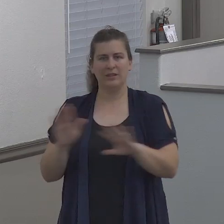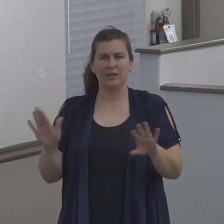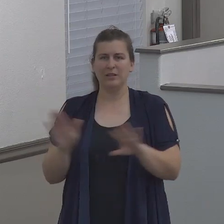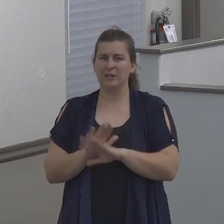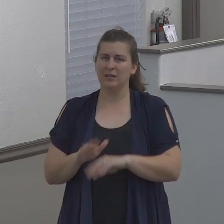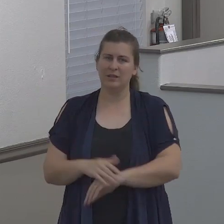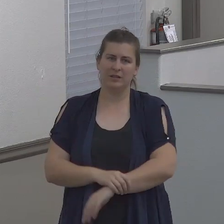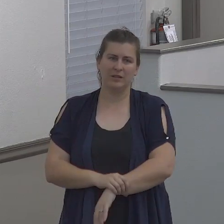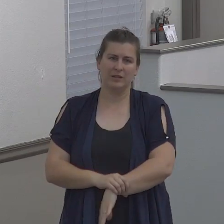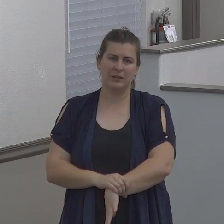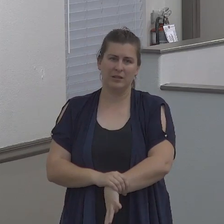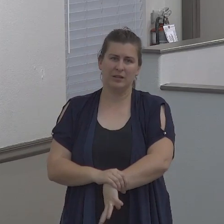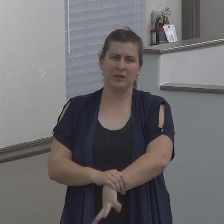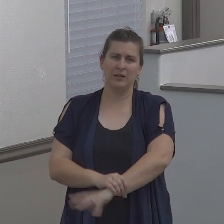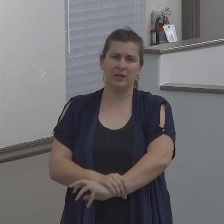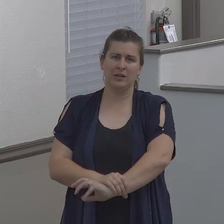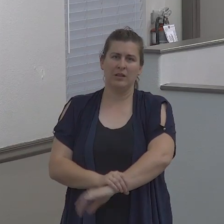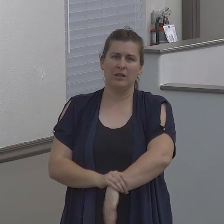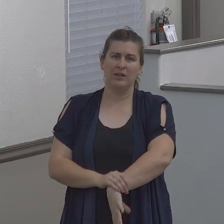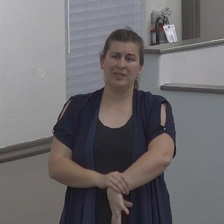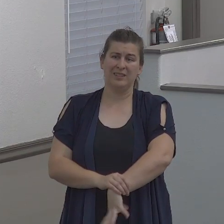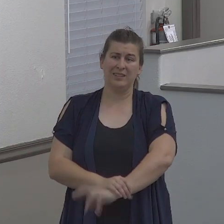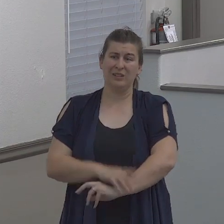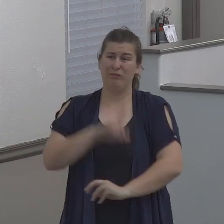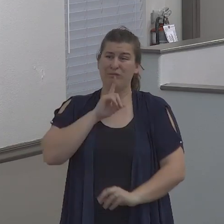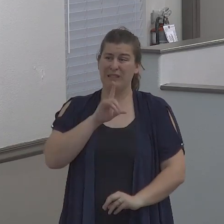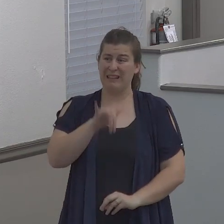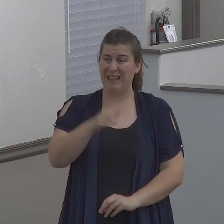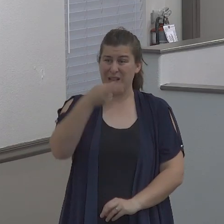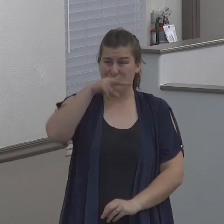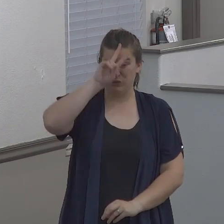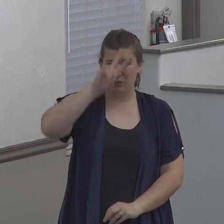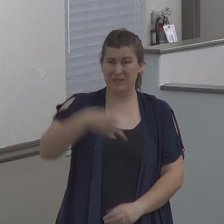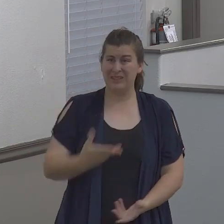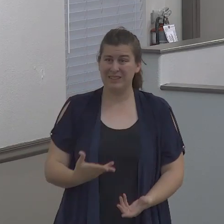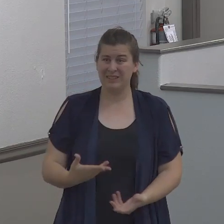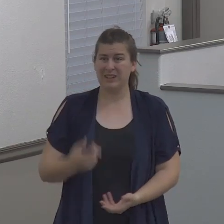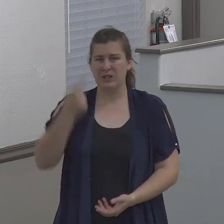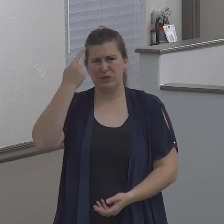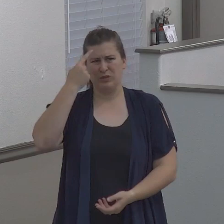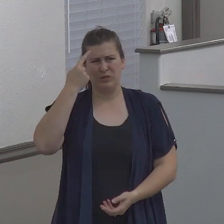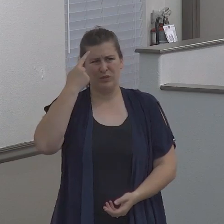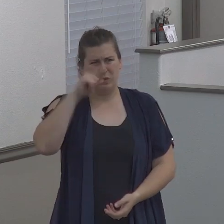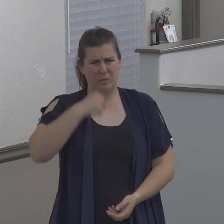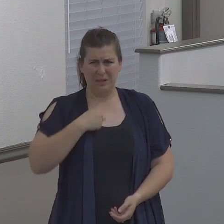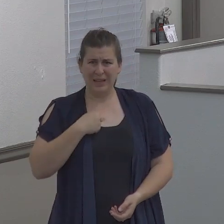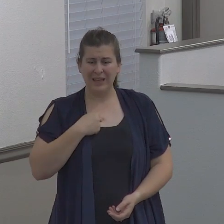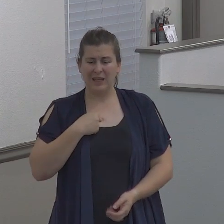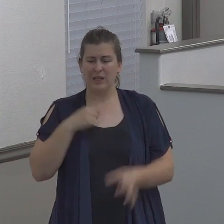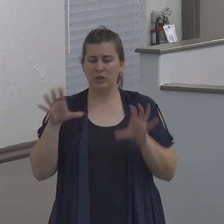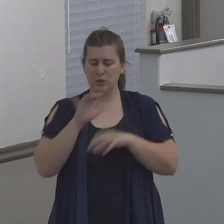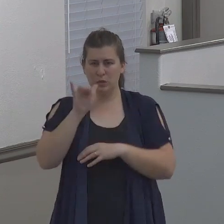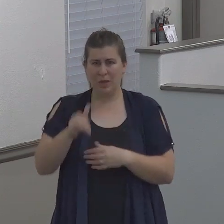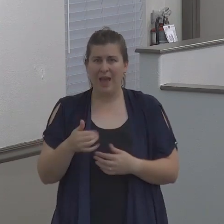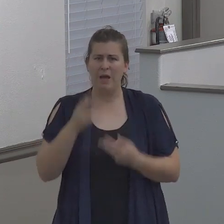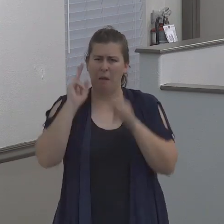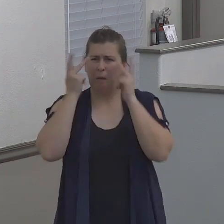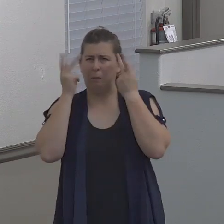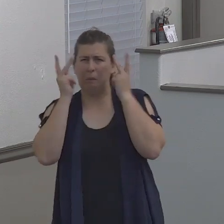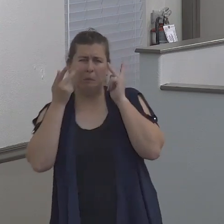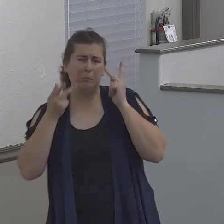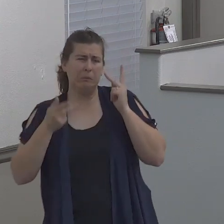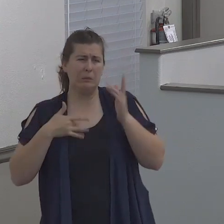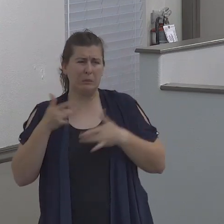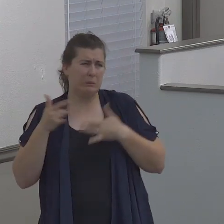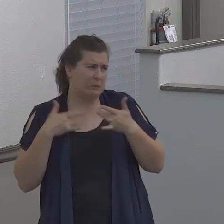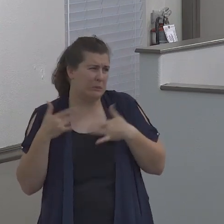In fact, if we're going to just get down to the meat of the potatoes, it's stupid, isn't it? It's stupid for me to do